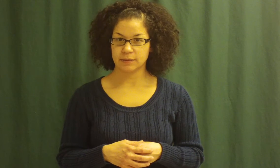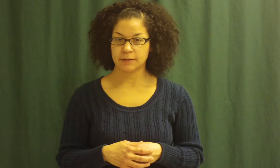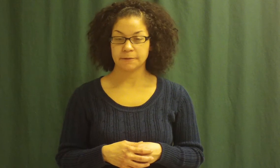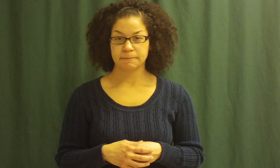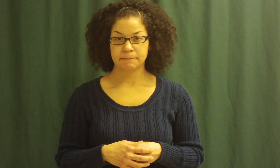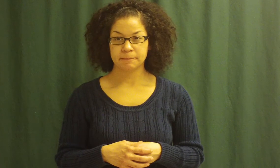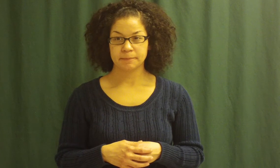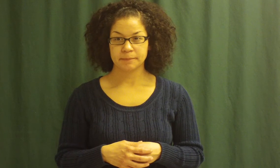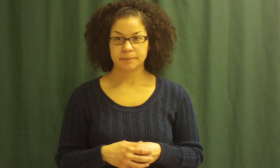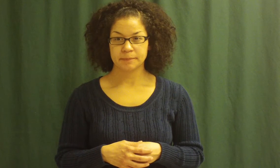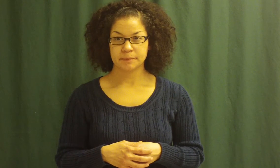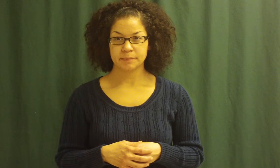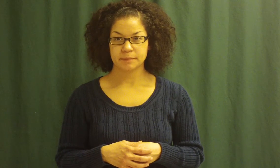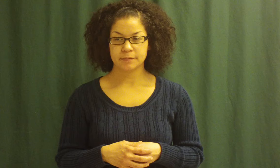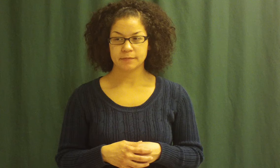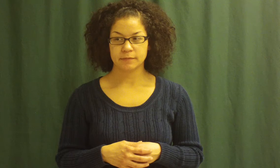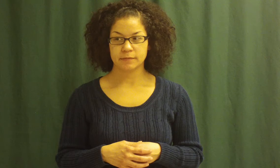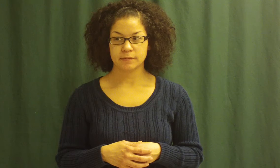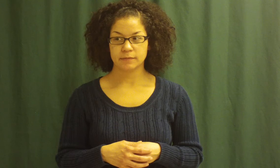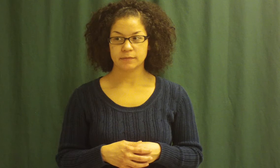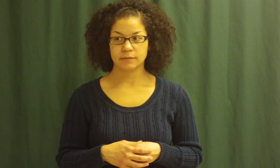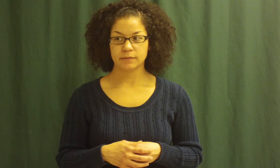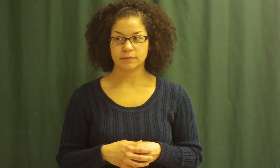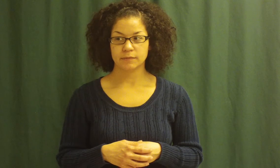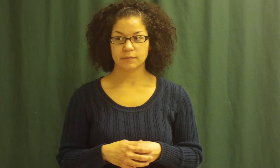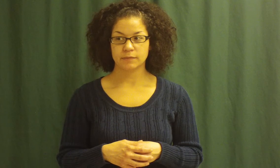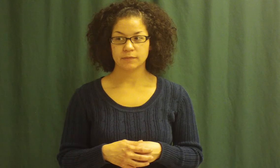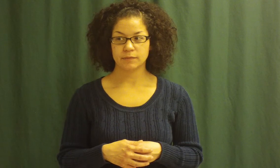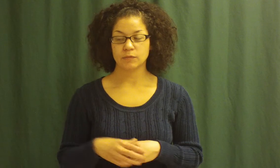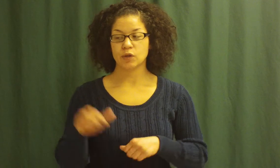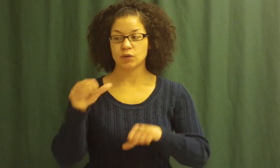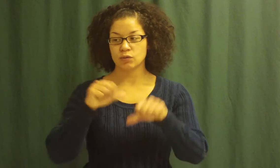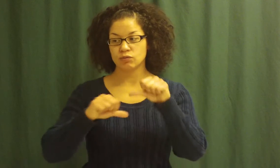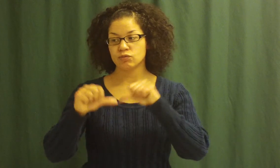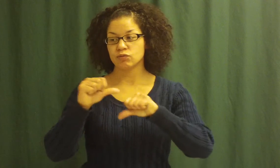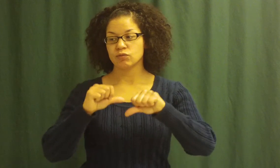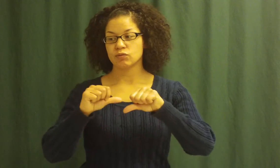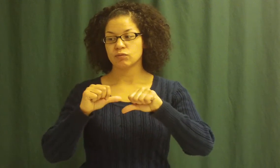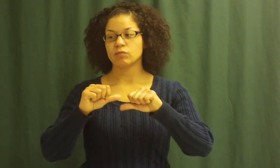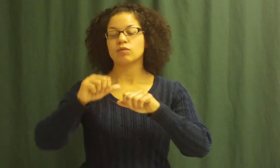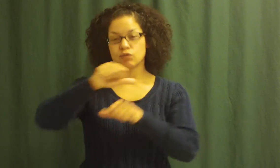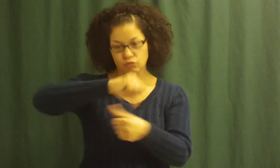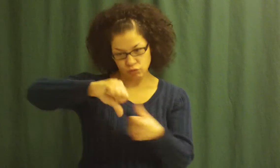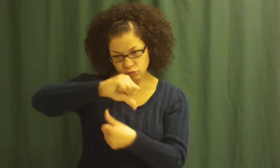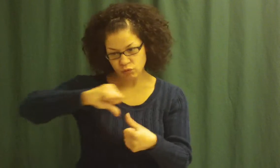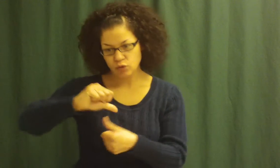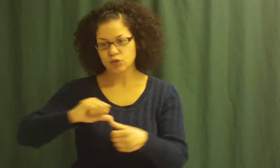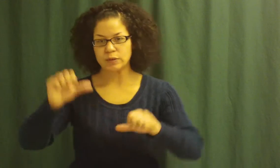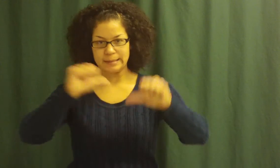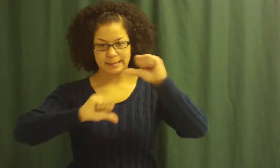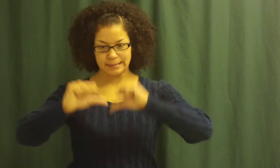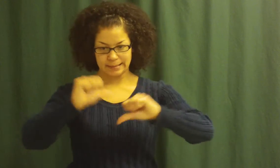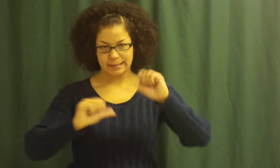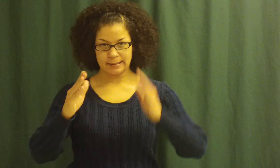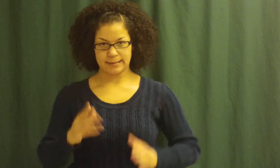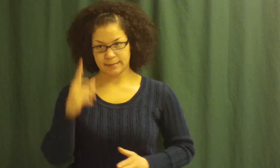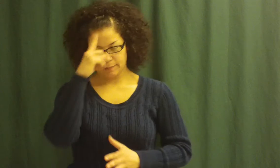Social scientists believe that specific behaviors result from social factors